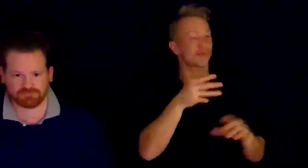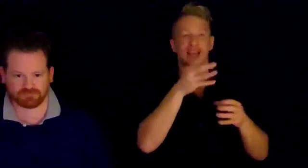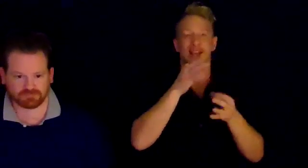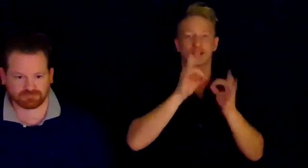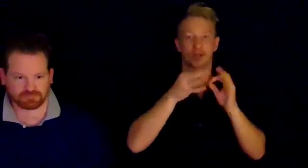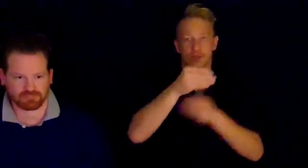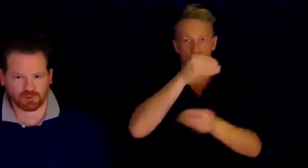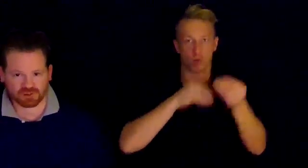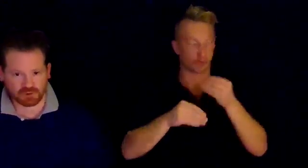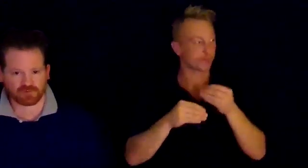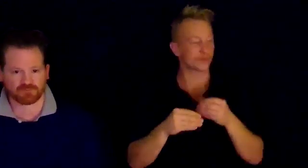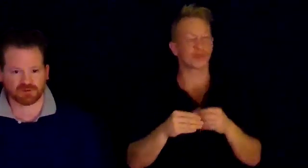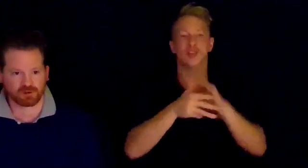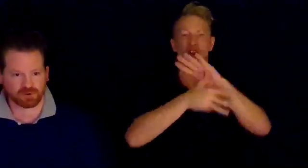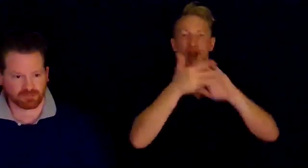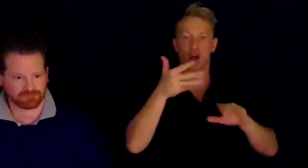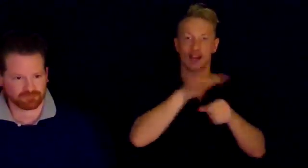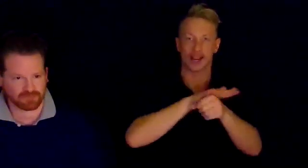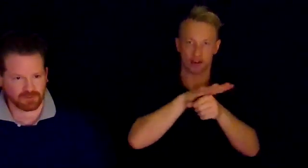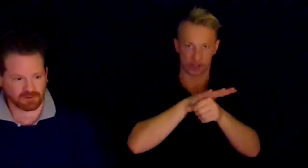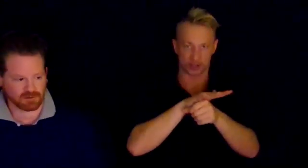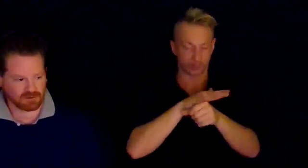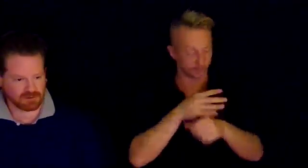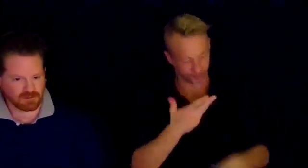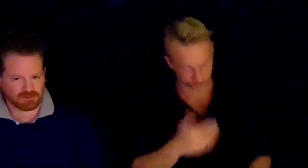Sure. We'll just wait for an interpreter.